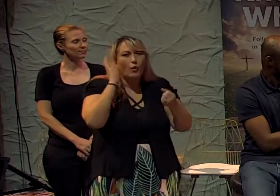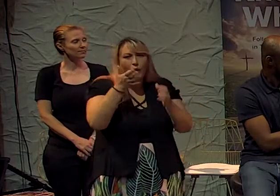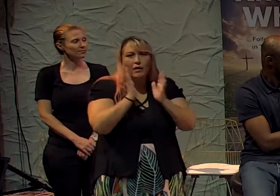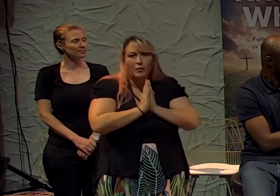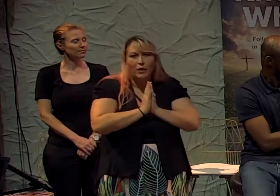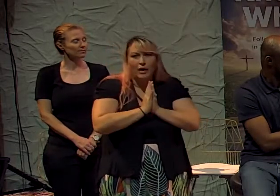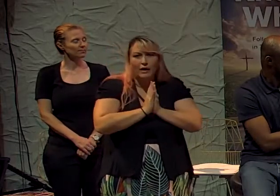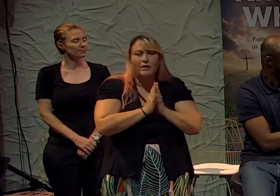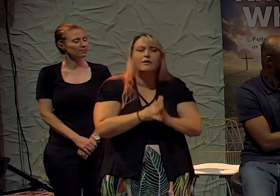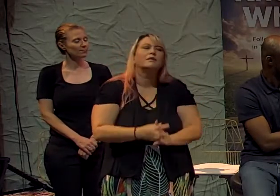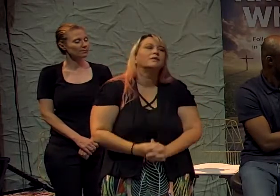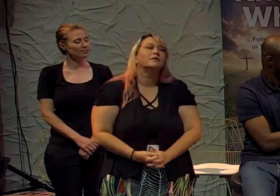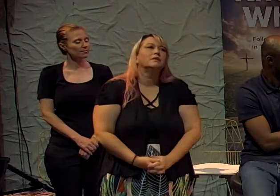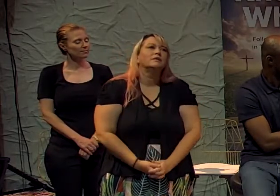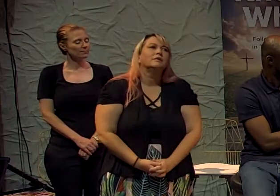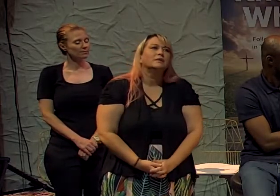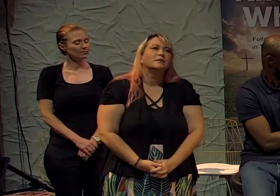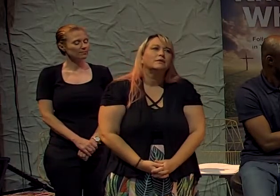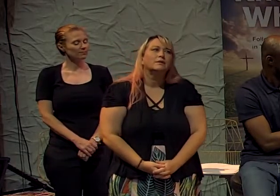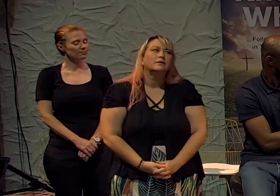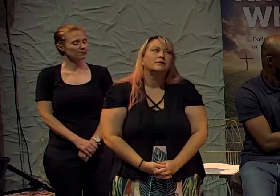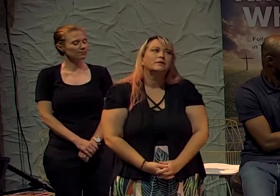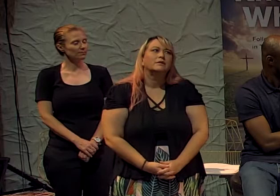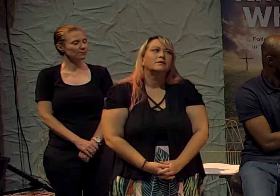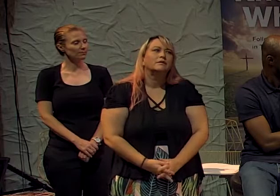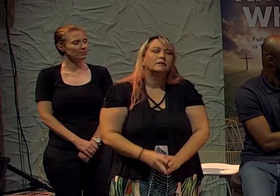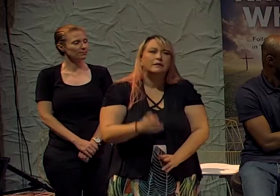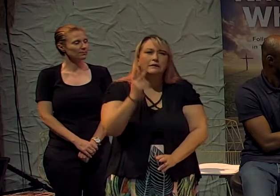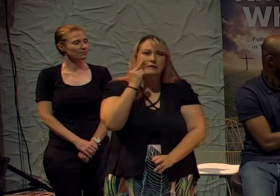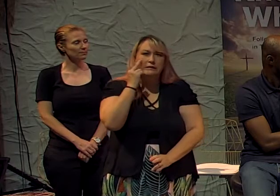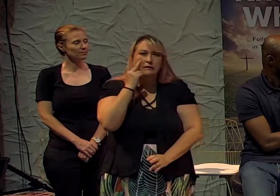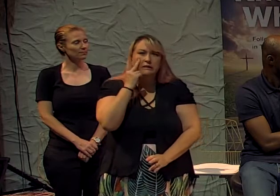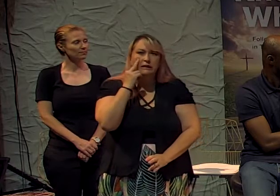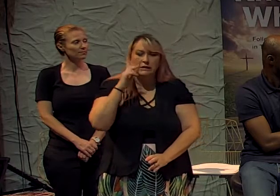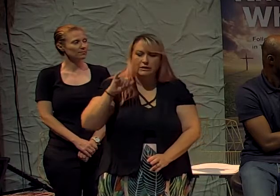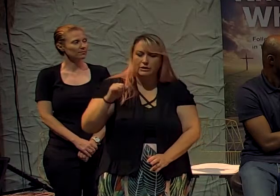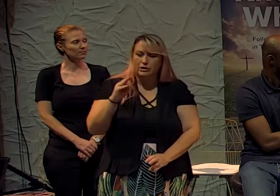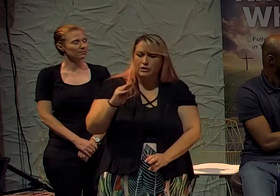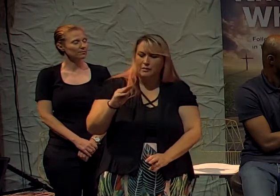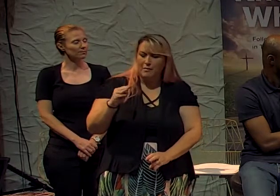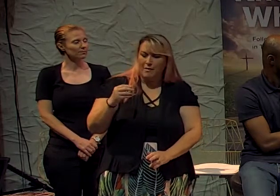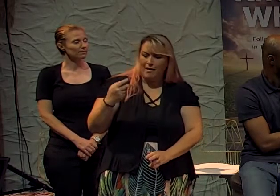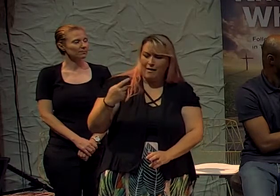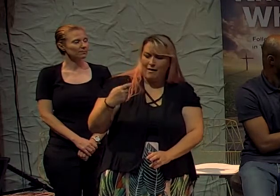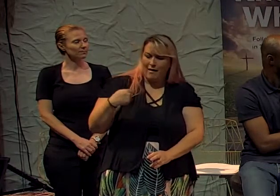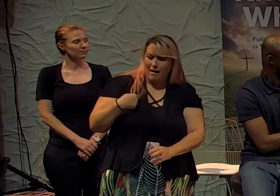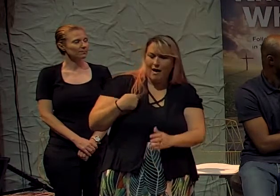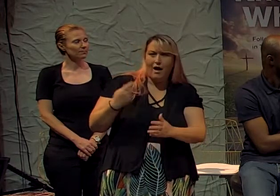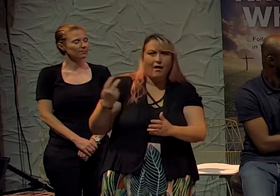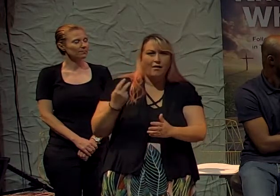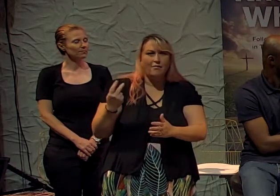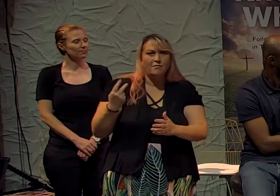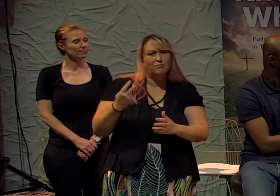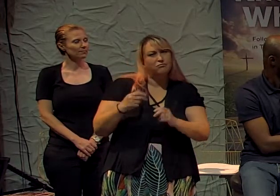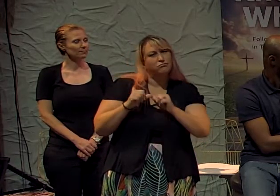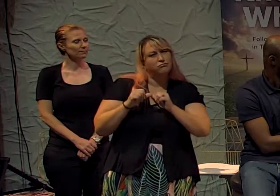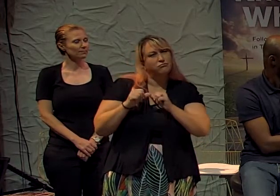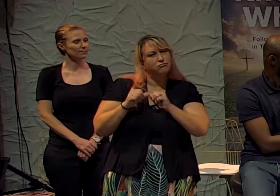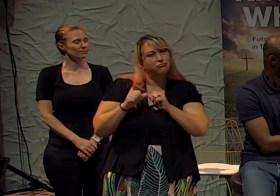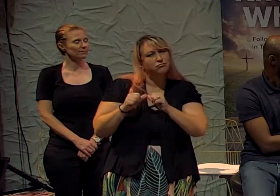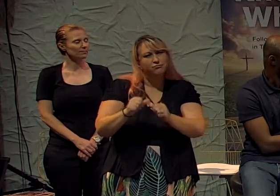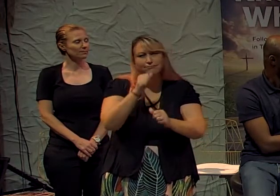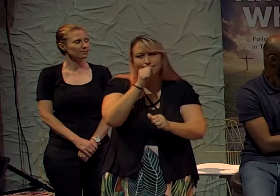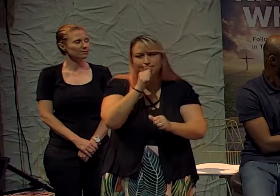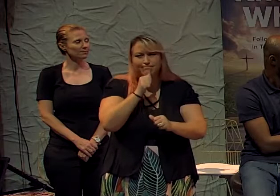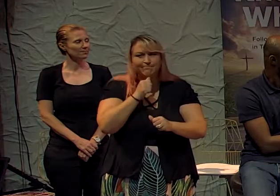And I think that just seeing Jim and I hang tough and persevere over the years may be the most